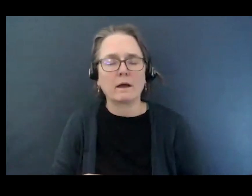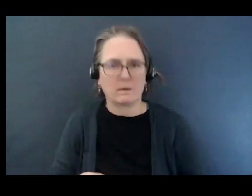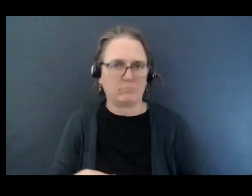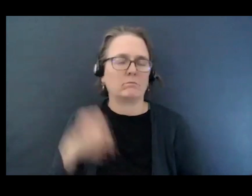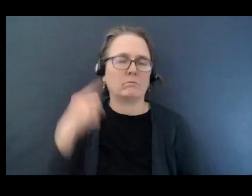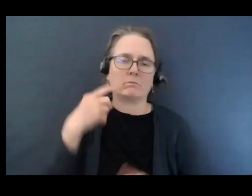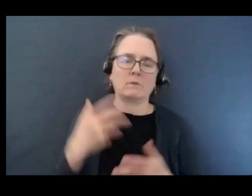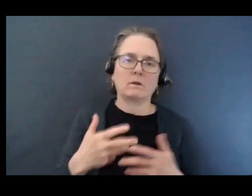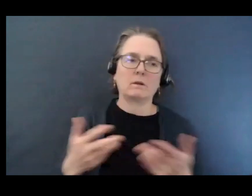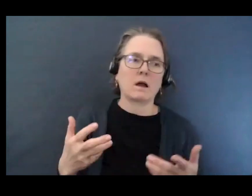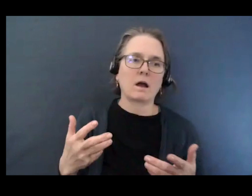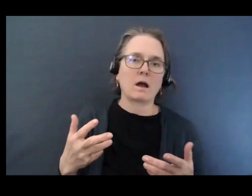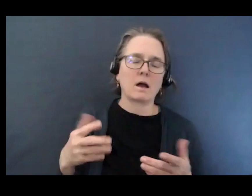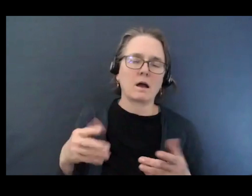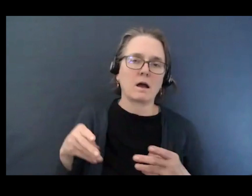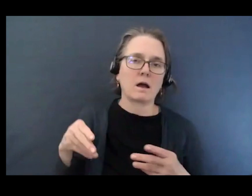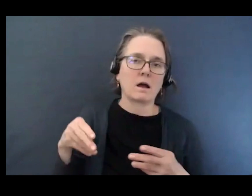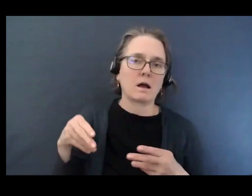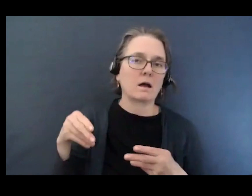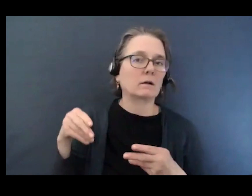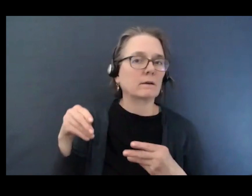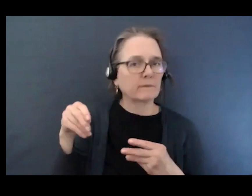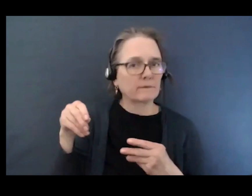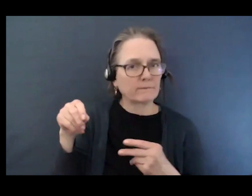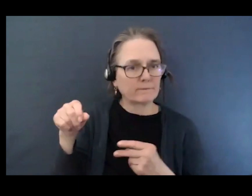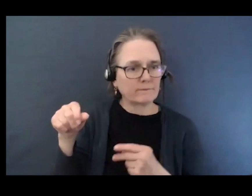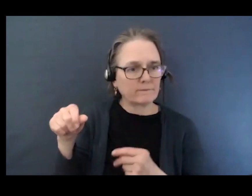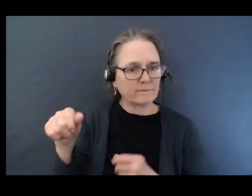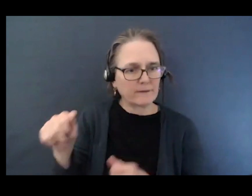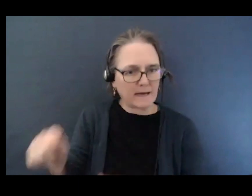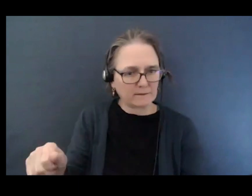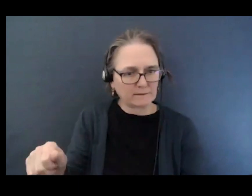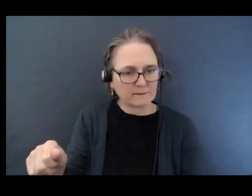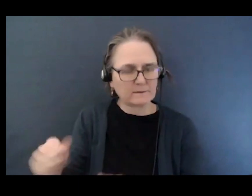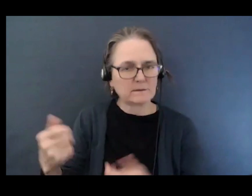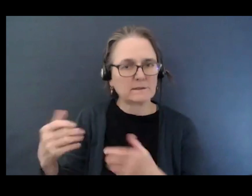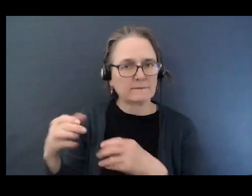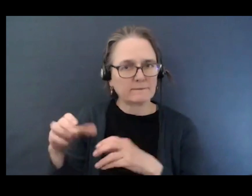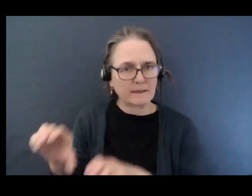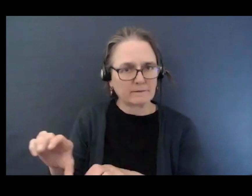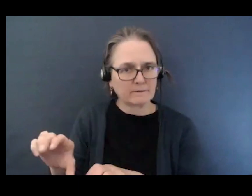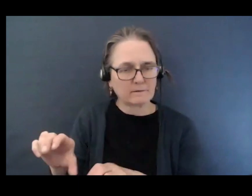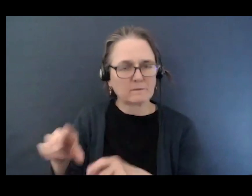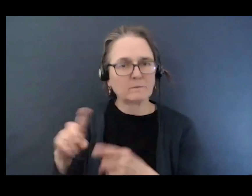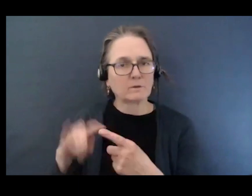there's so much investment in that, but the lack of investment means they don't connect.